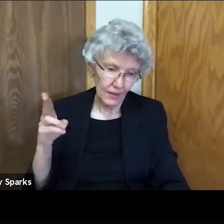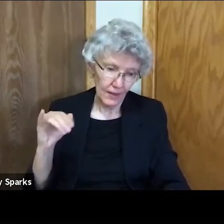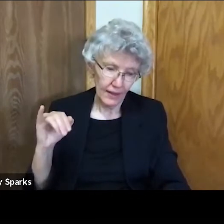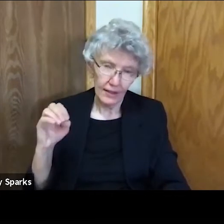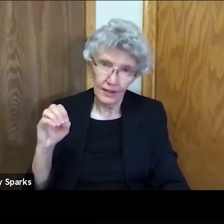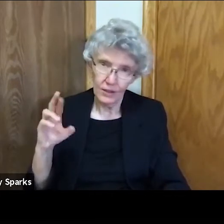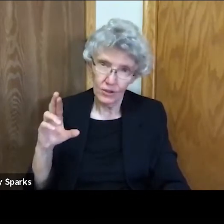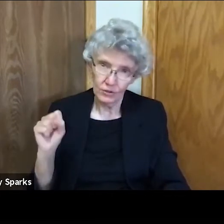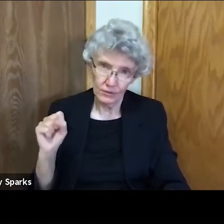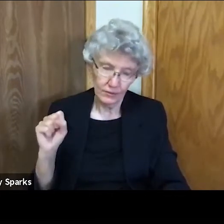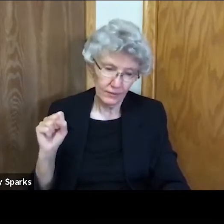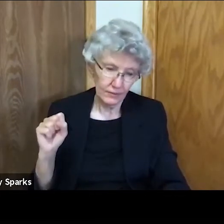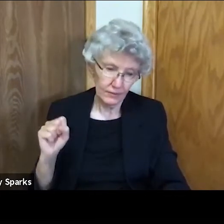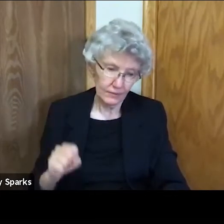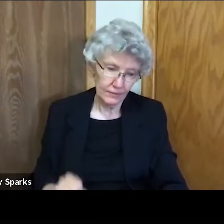Thomas Thiers,